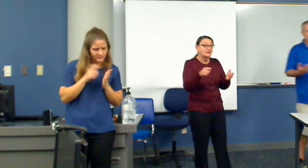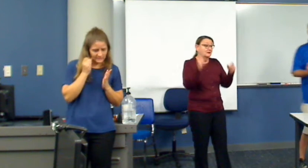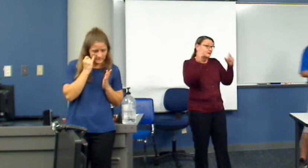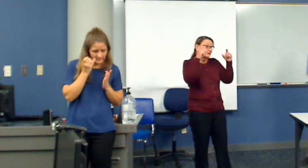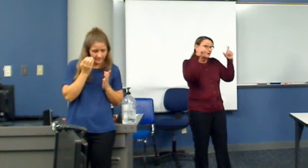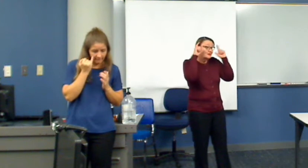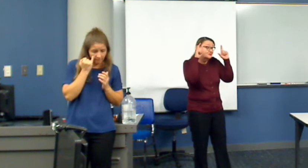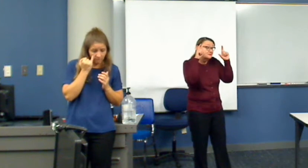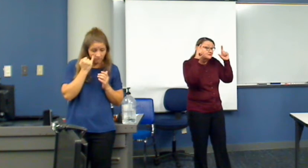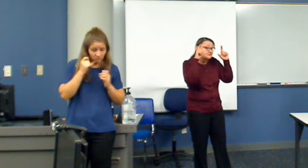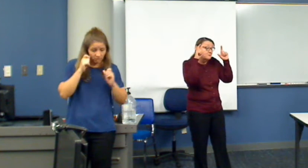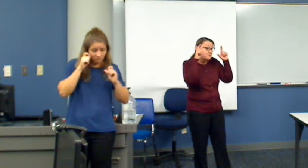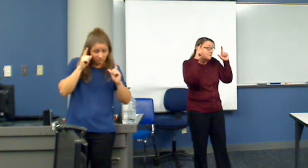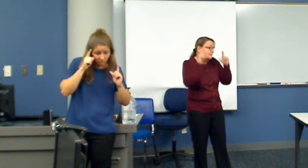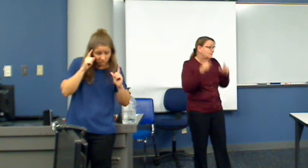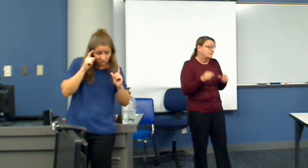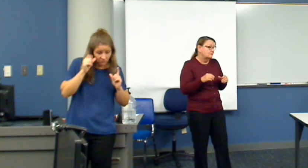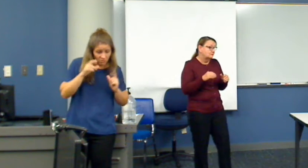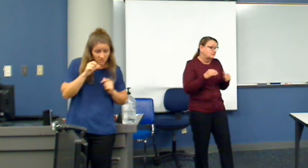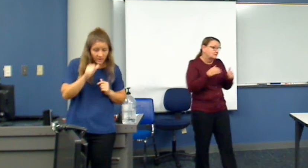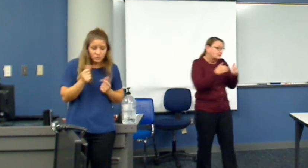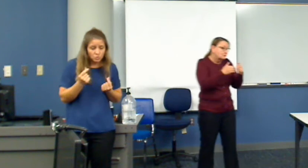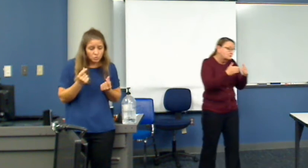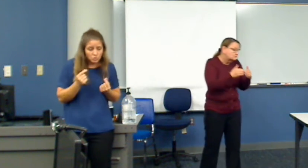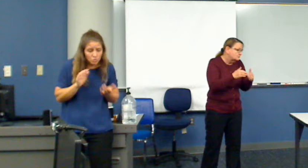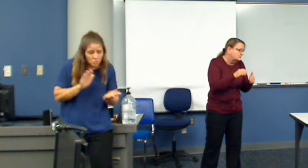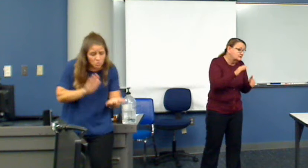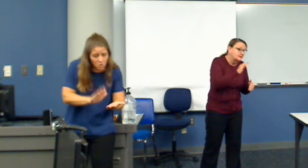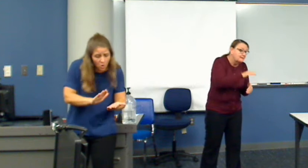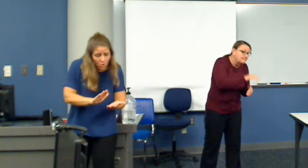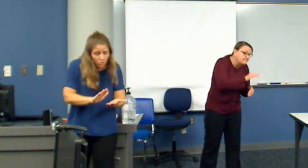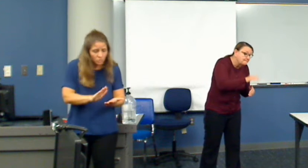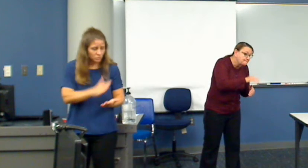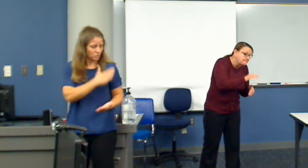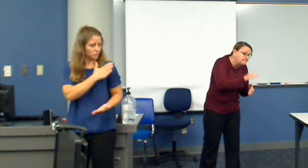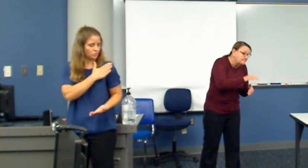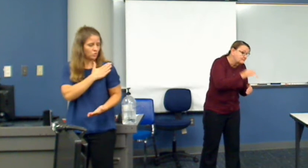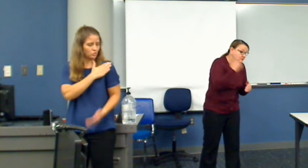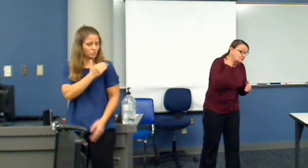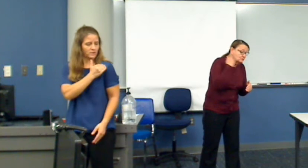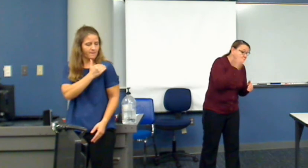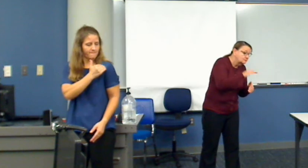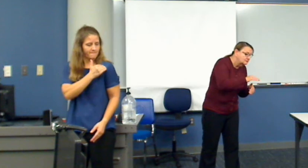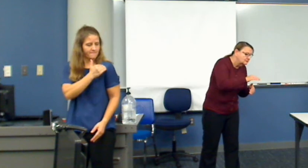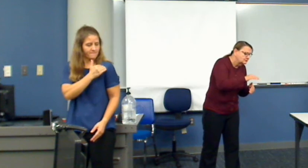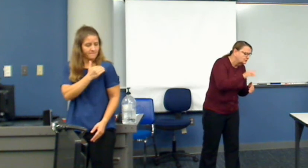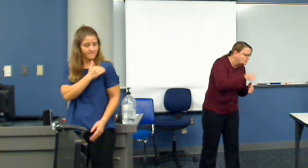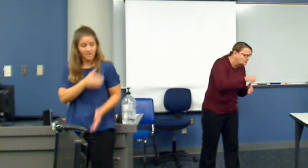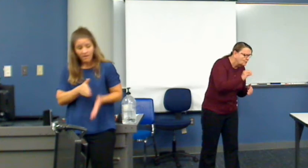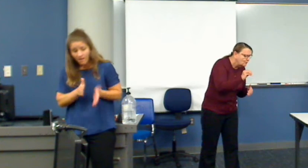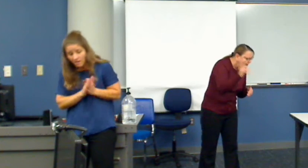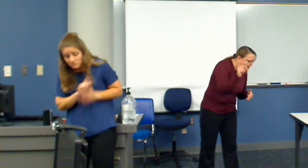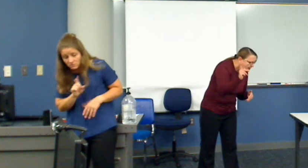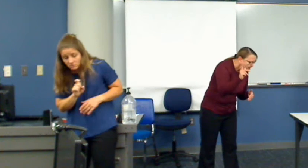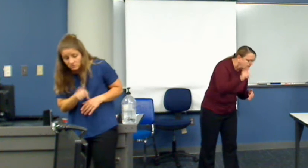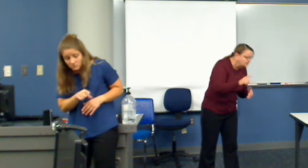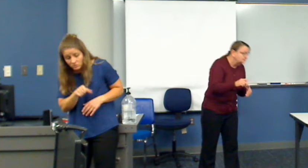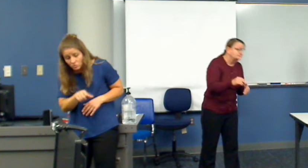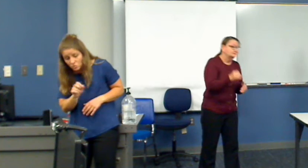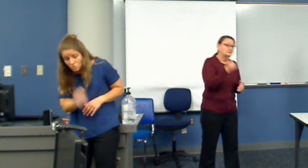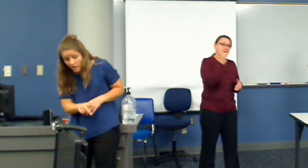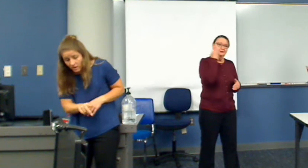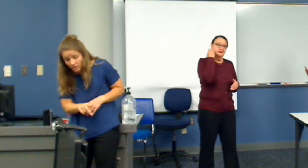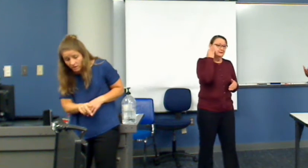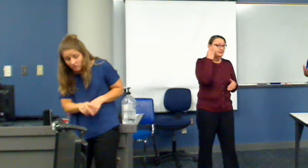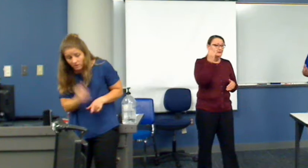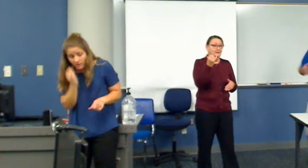Okay? So what we do is we get close to the victim, we tap them on the shoulder, are you okay? Okay. If they're